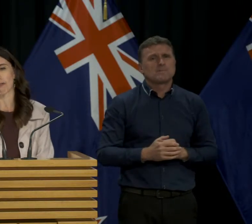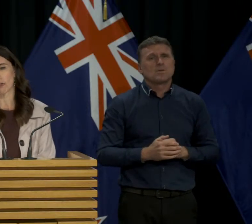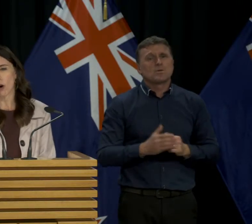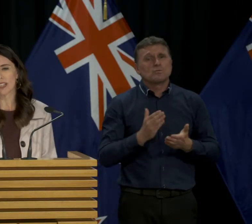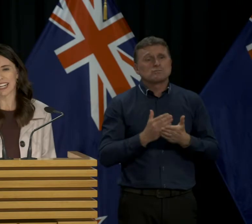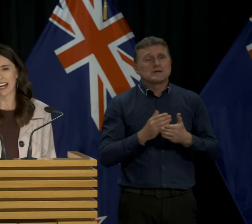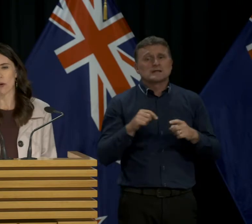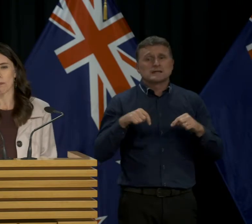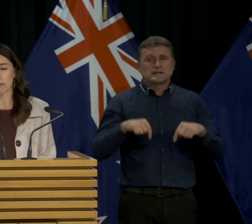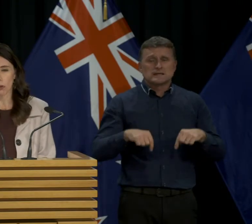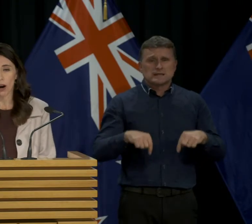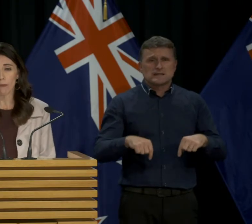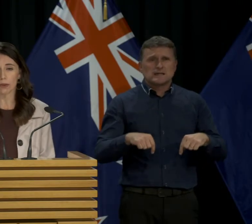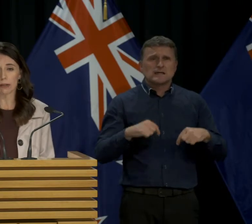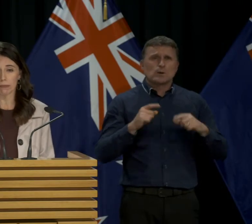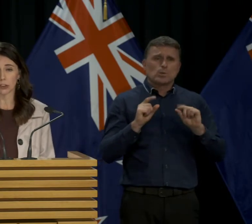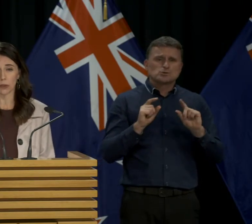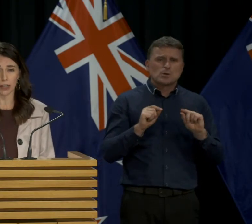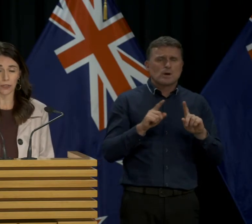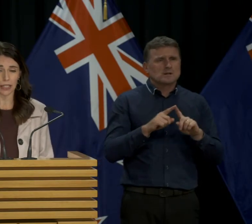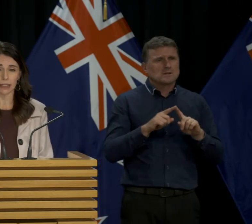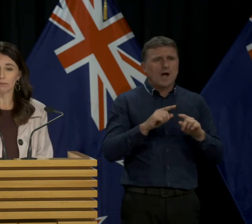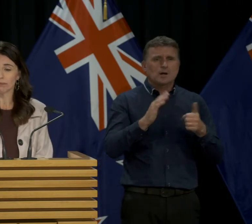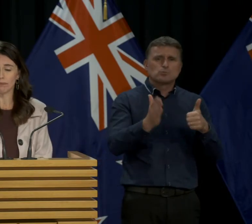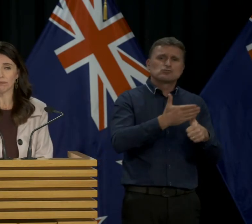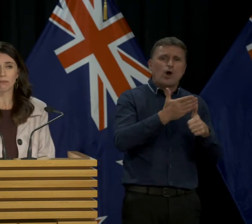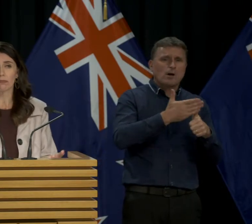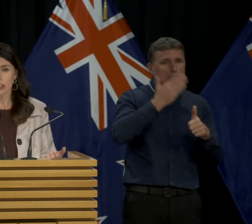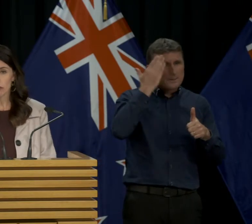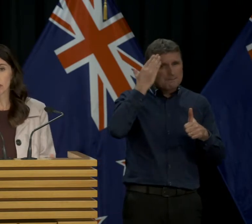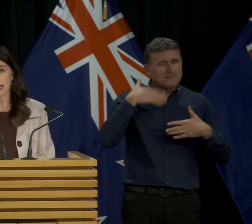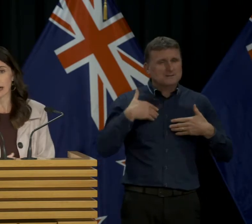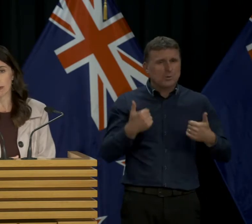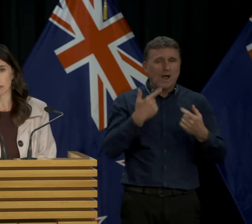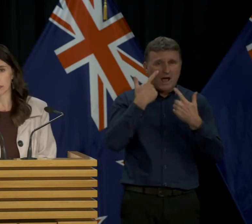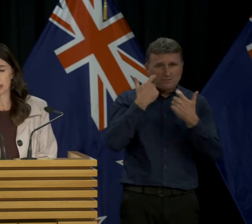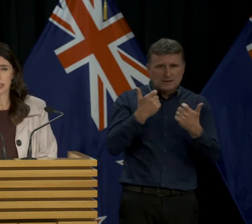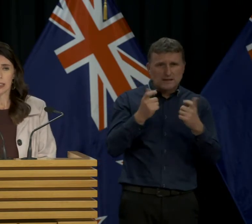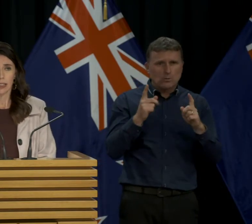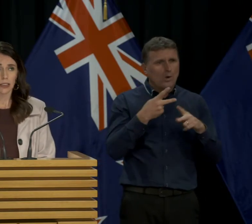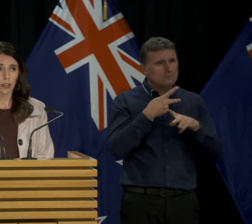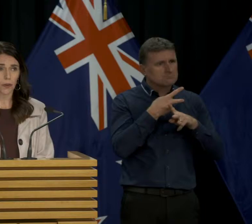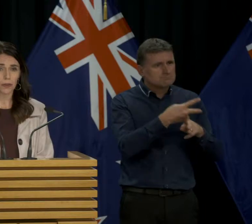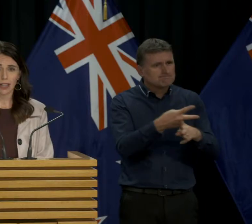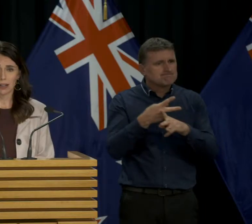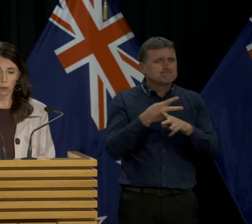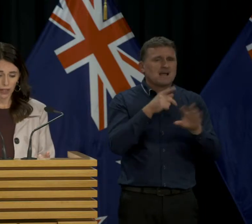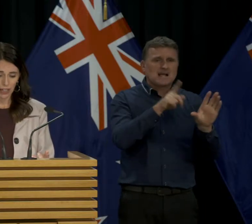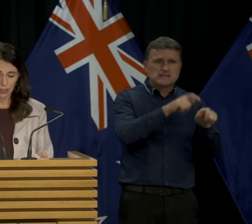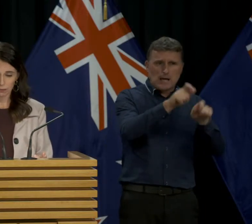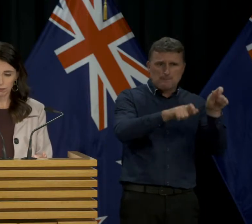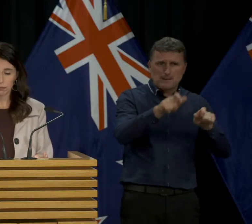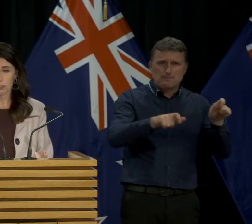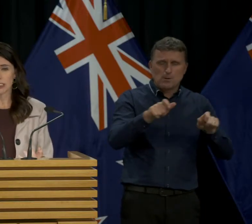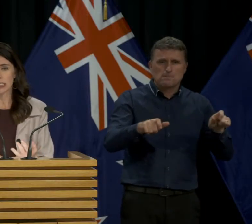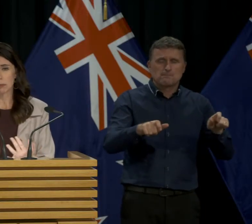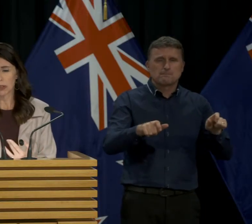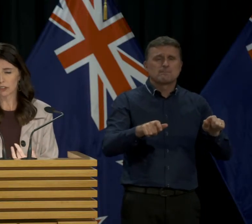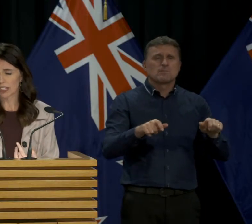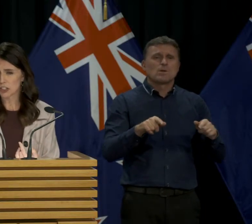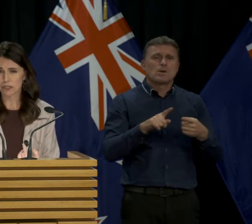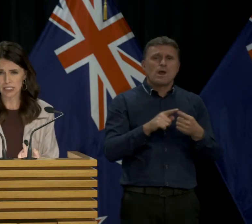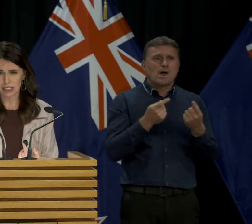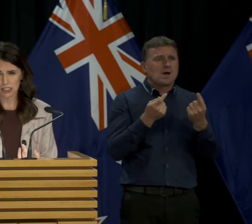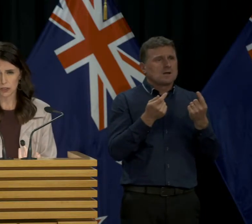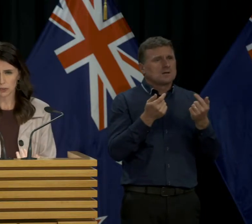middle of rolling out primary mental health care for our young people. So we are, for instance,